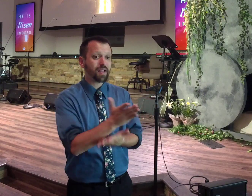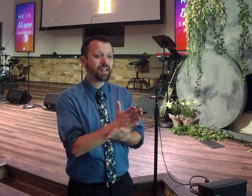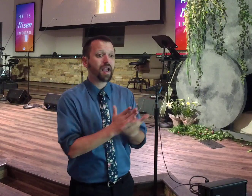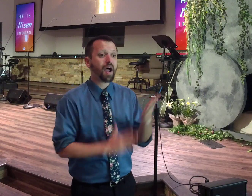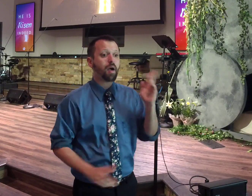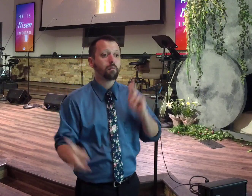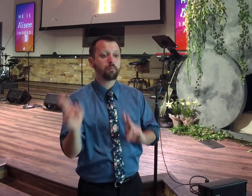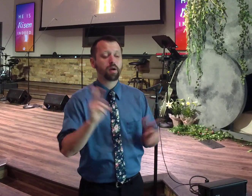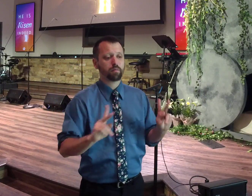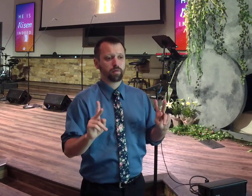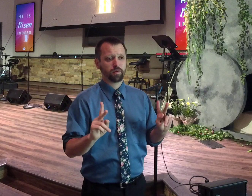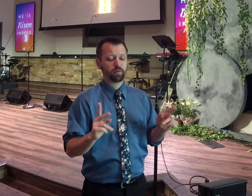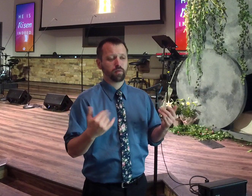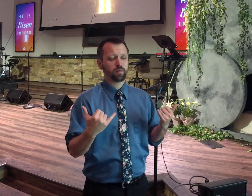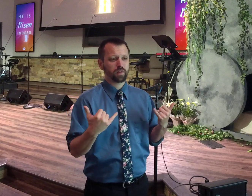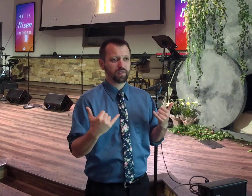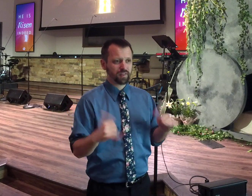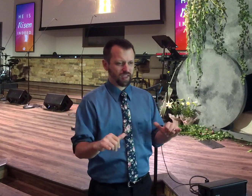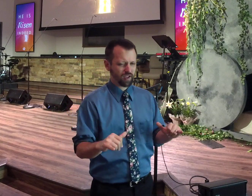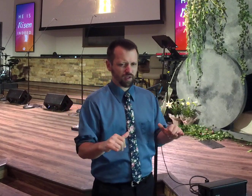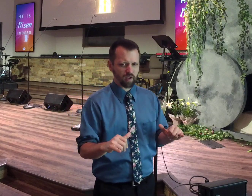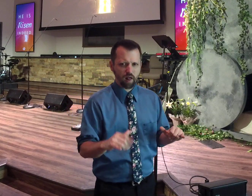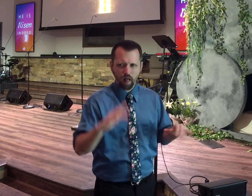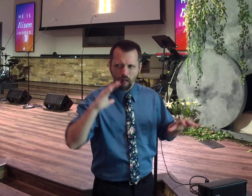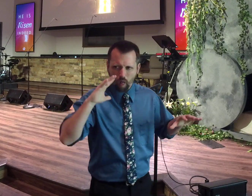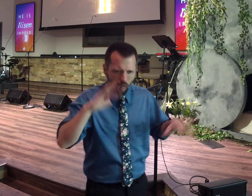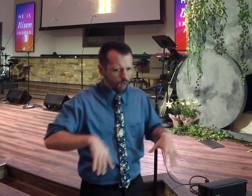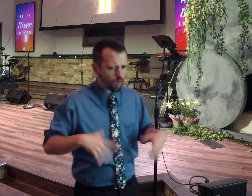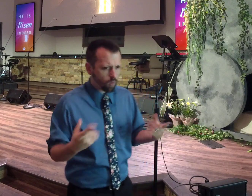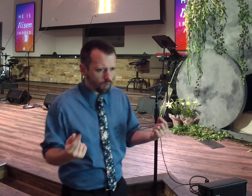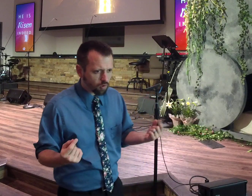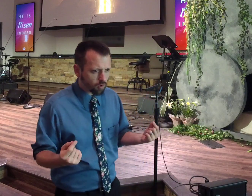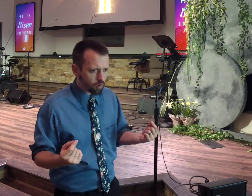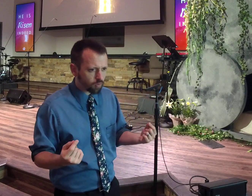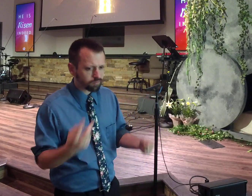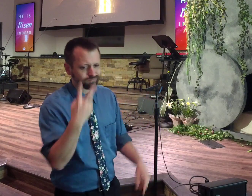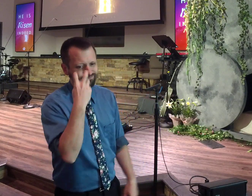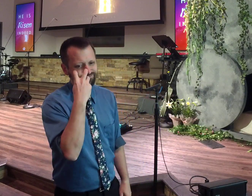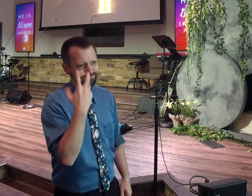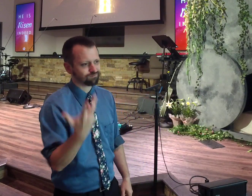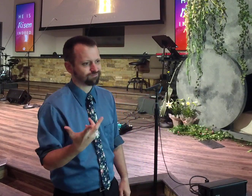people that will do the most unthinkable thing. They will doubt.